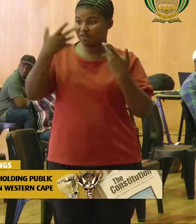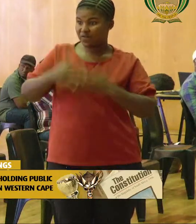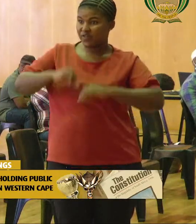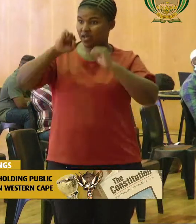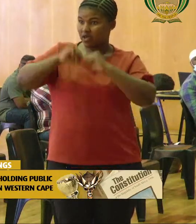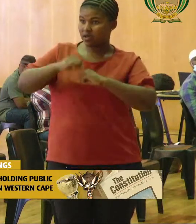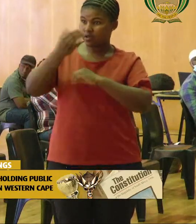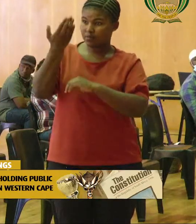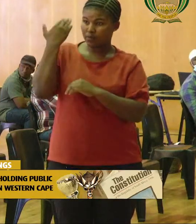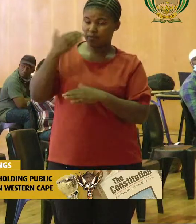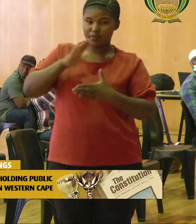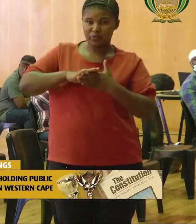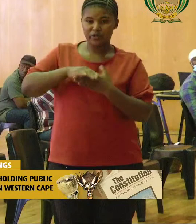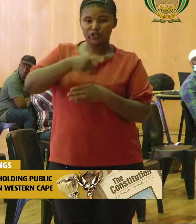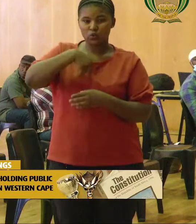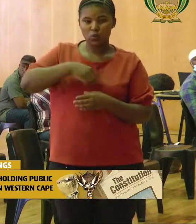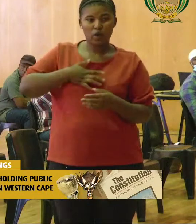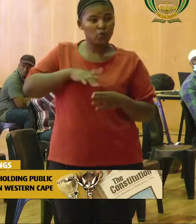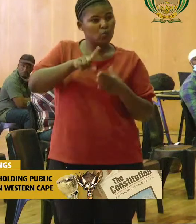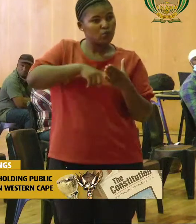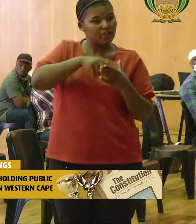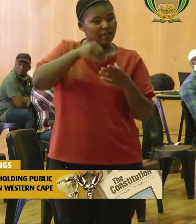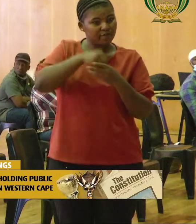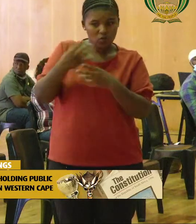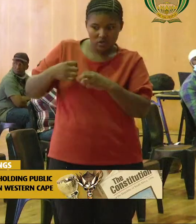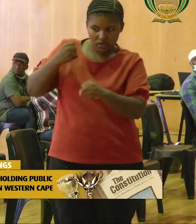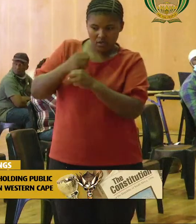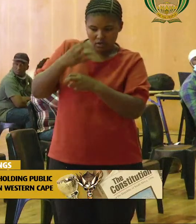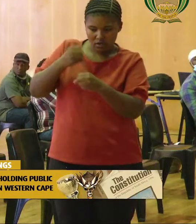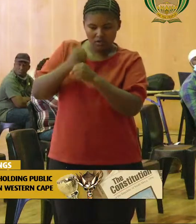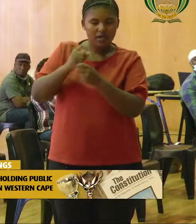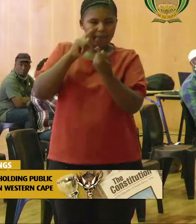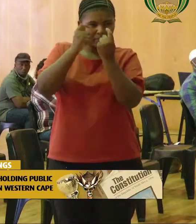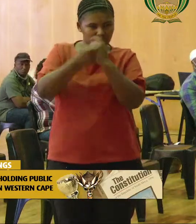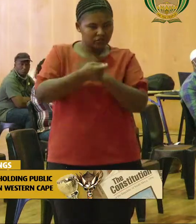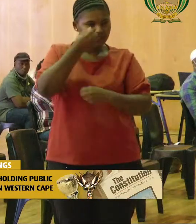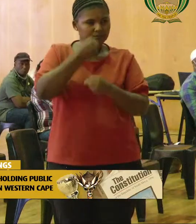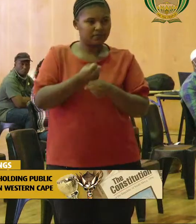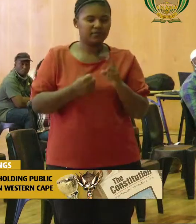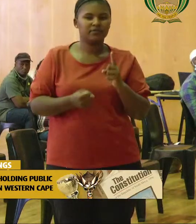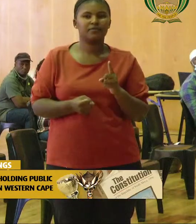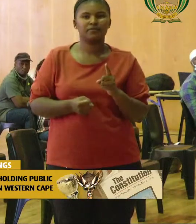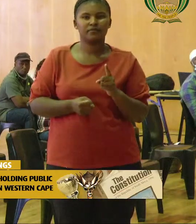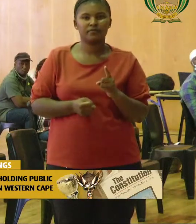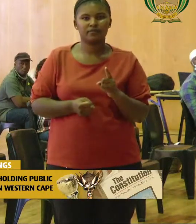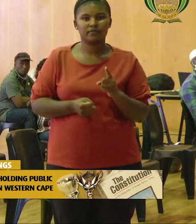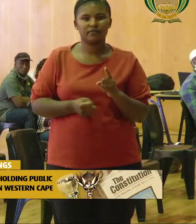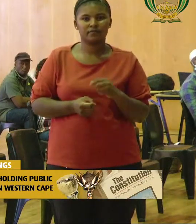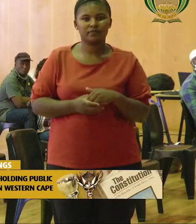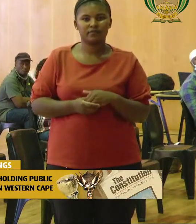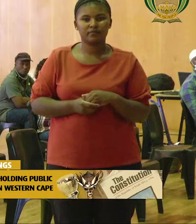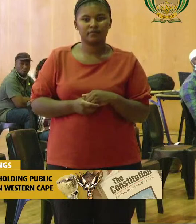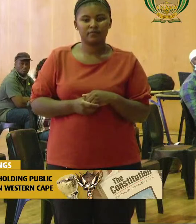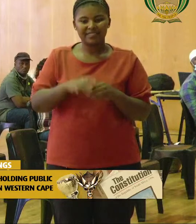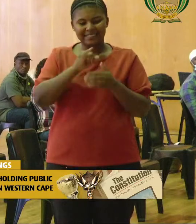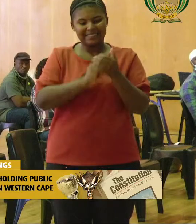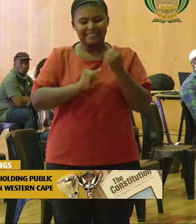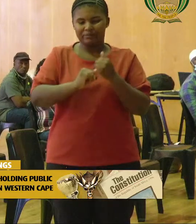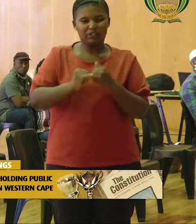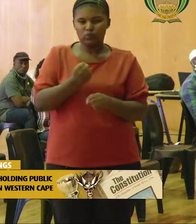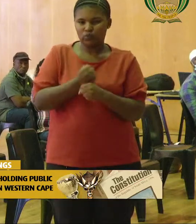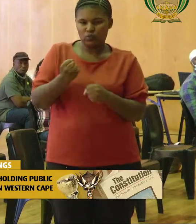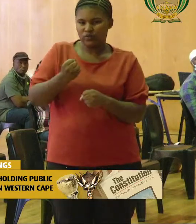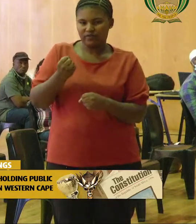The reason why we've been voting you all these years, and that automatically independent is back